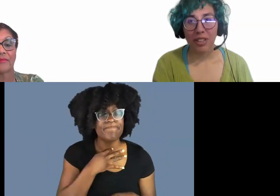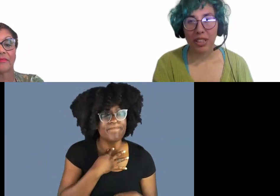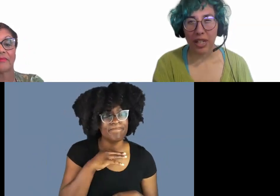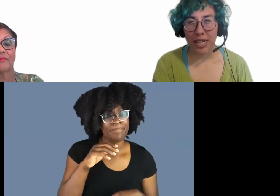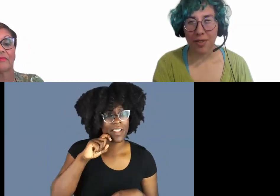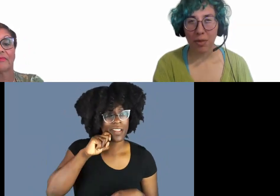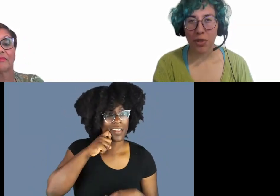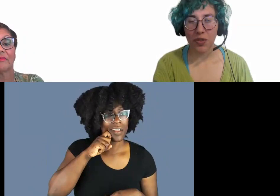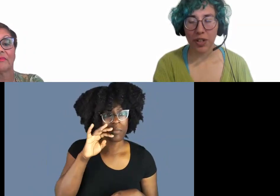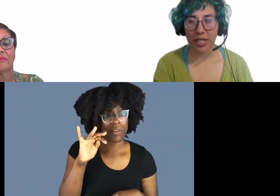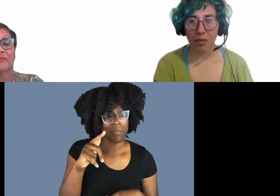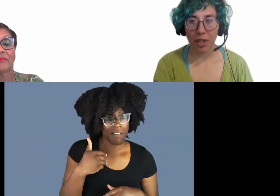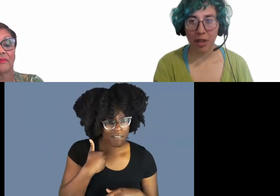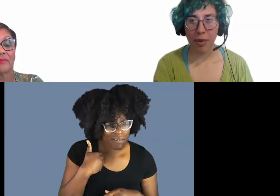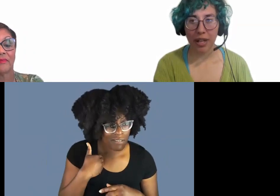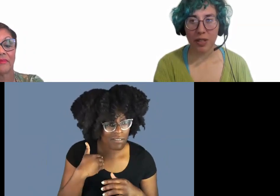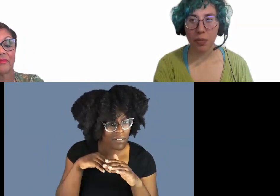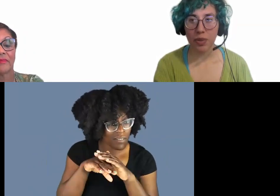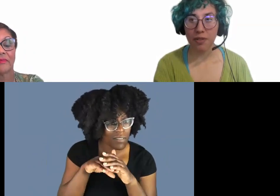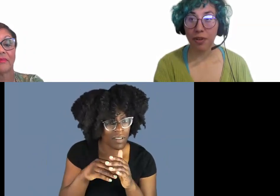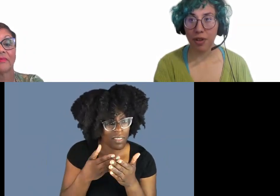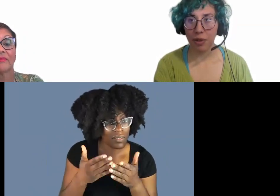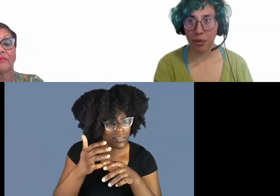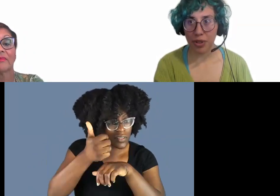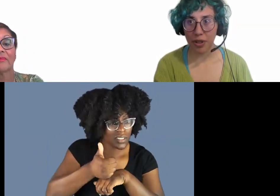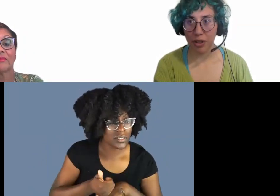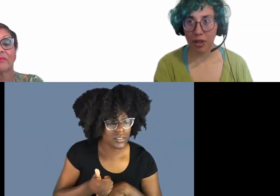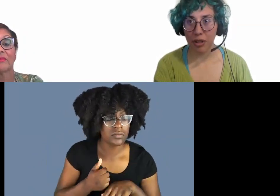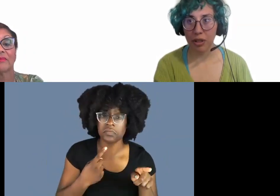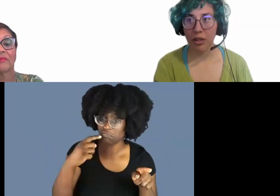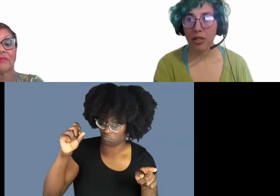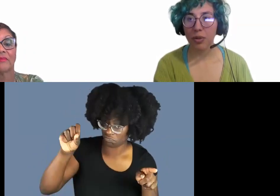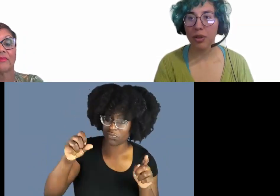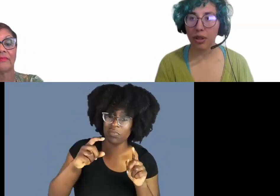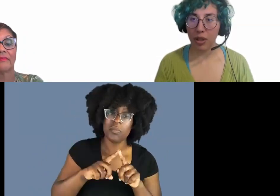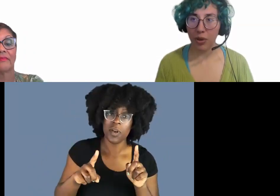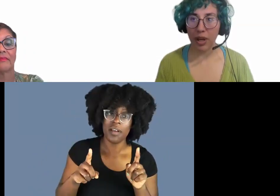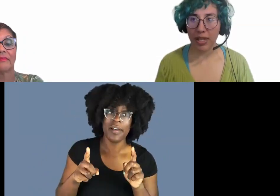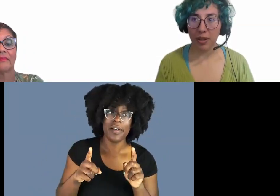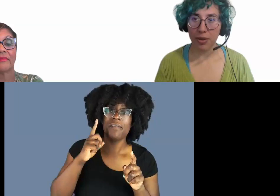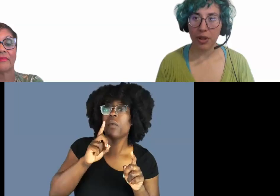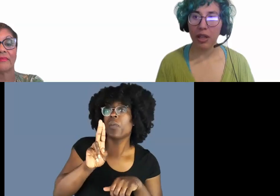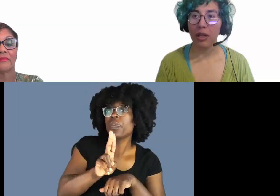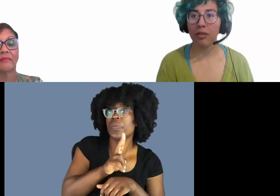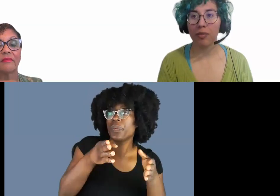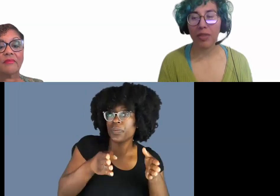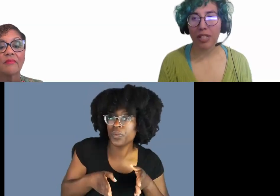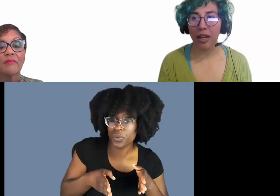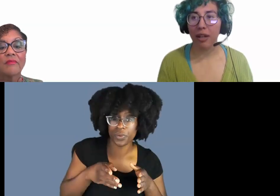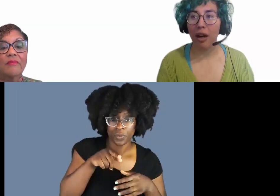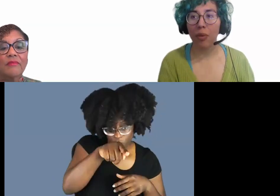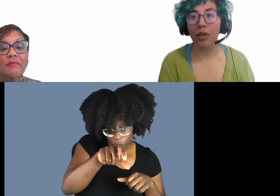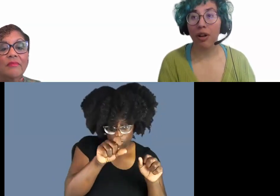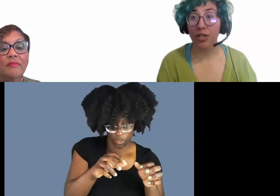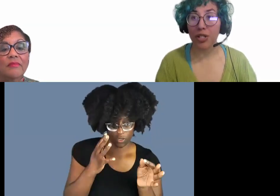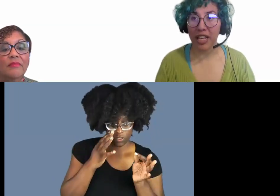Apple email does have some options for accessibility, but it's mostly for the user. So you as the user can